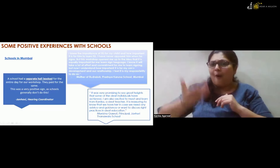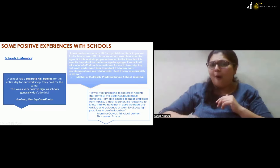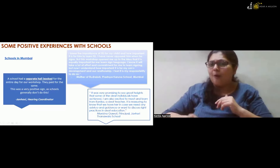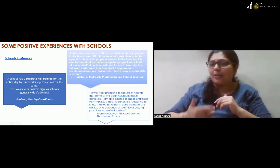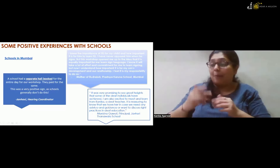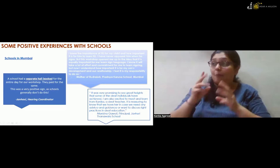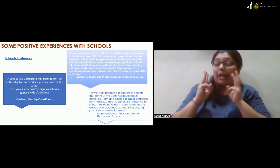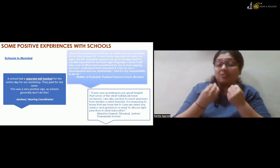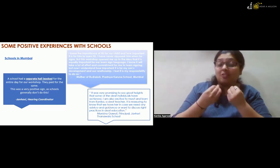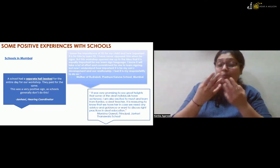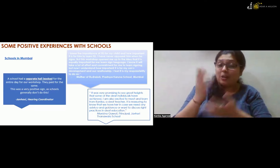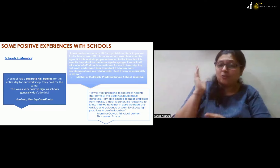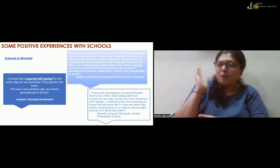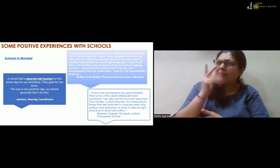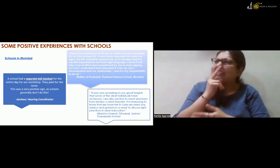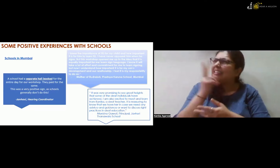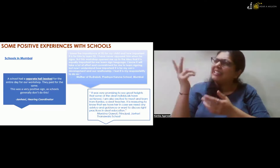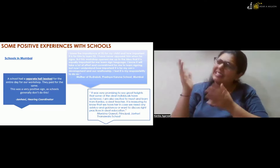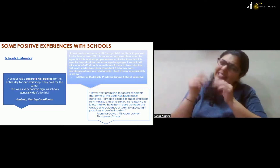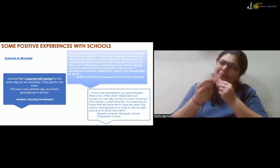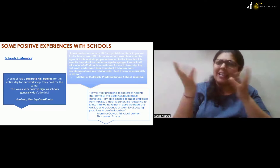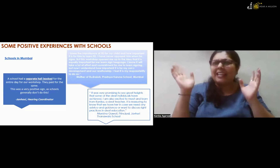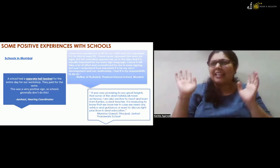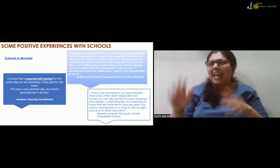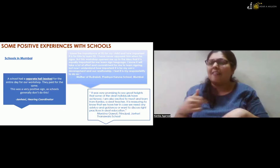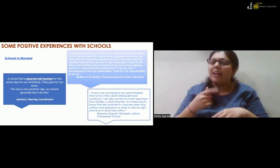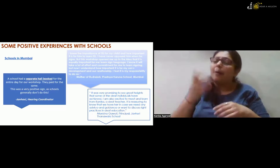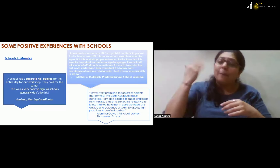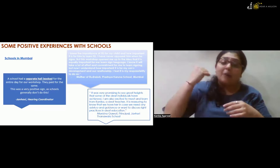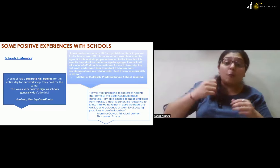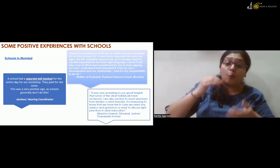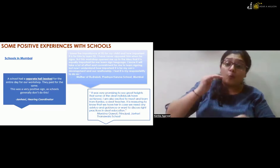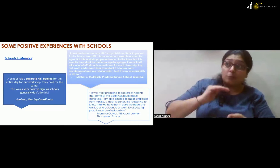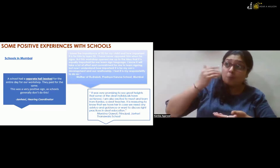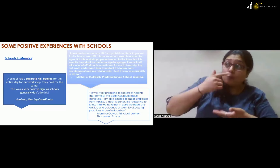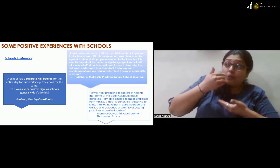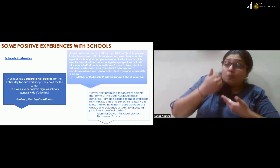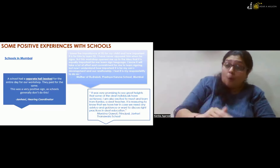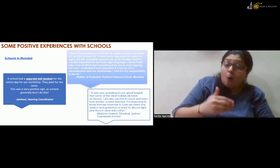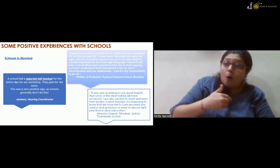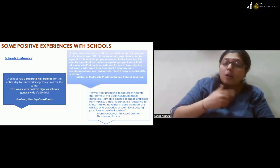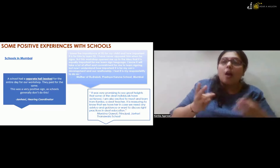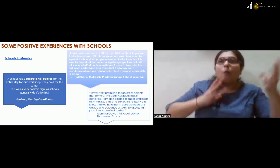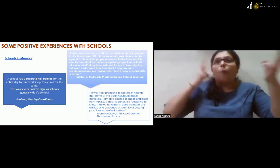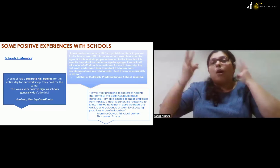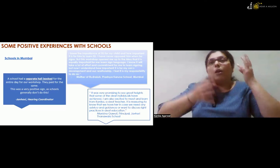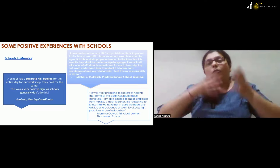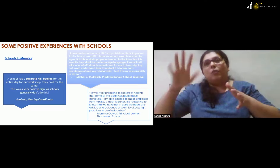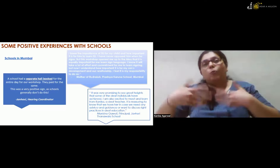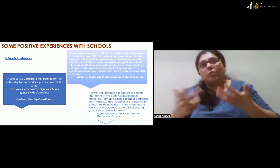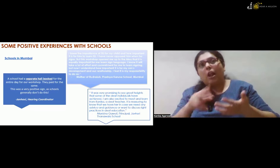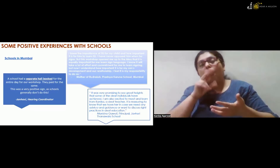Some parents also told us that, we have seen a lot of workshops, but